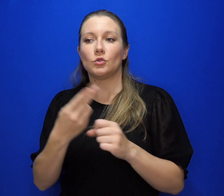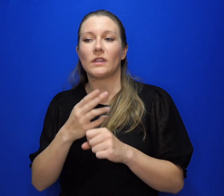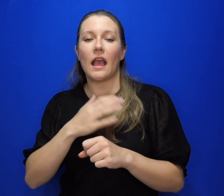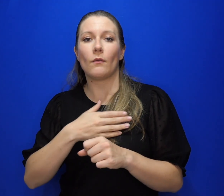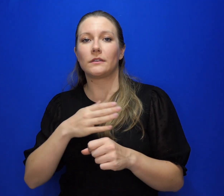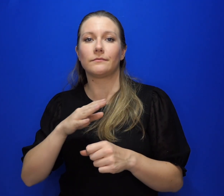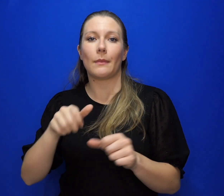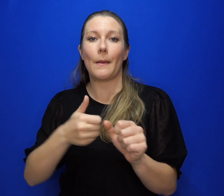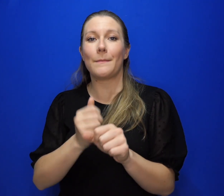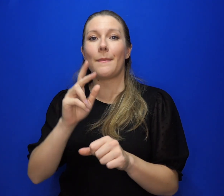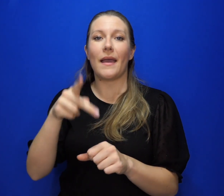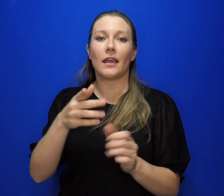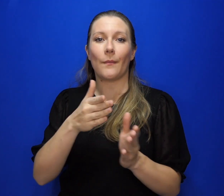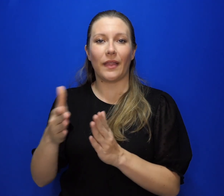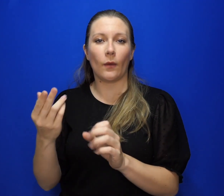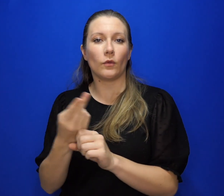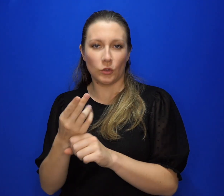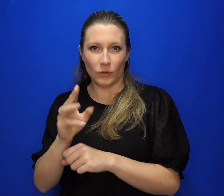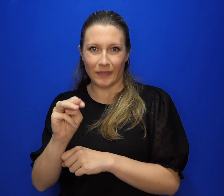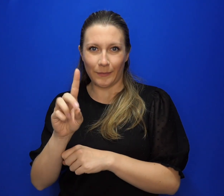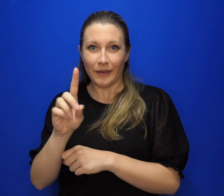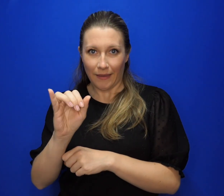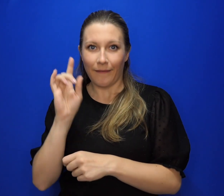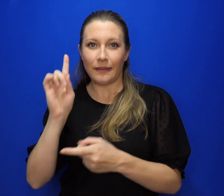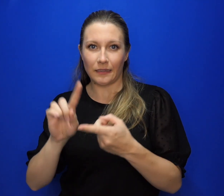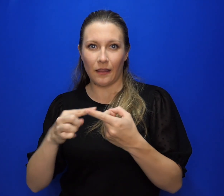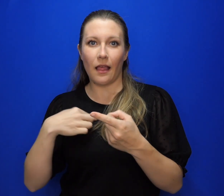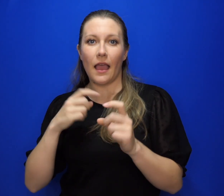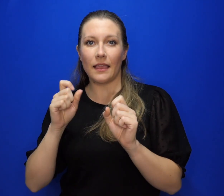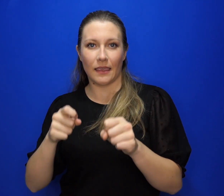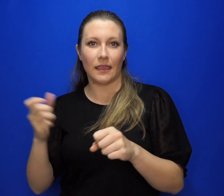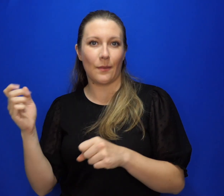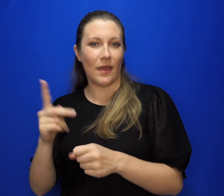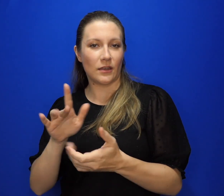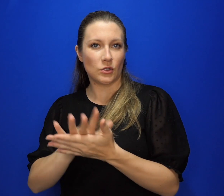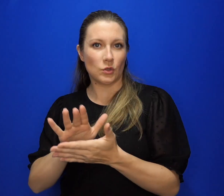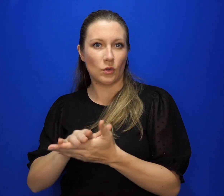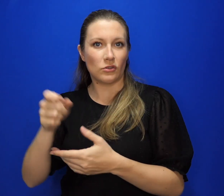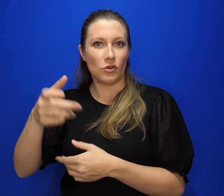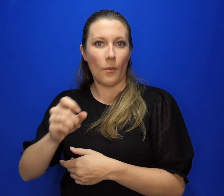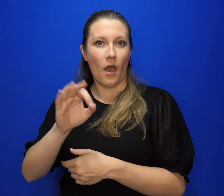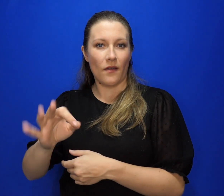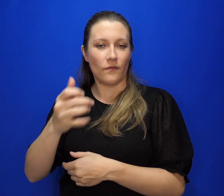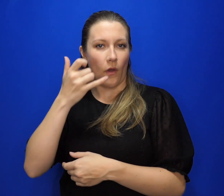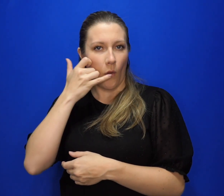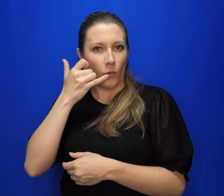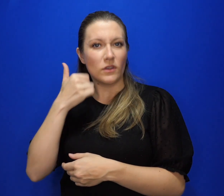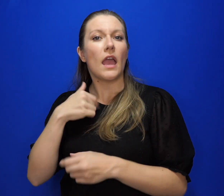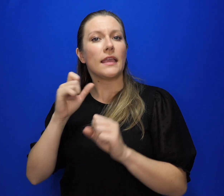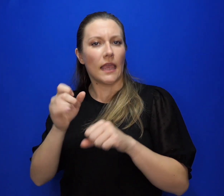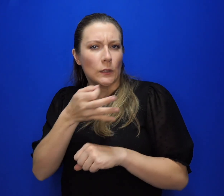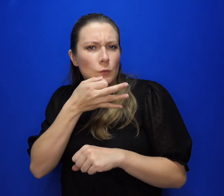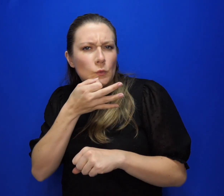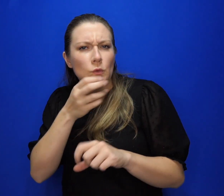plan. We'll use MDI until I can get back to the school and drop off the phone, which I'll be able to do pretty soon. But, there's a thing coming